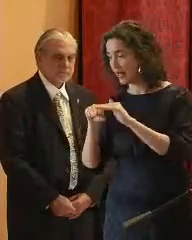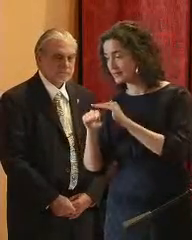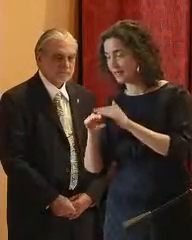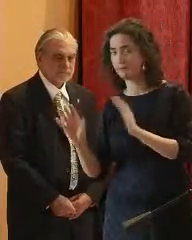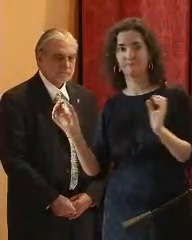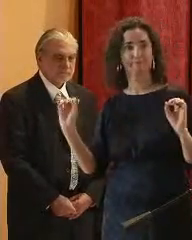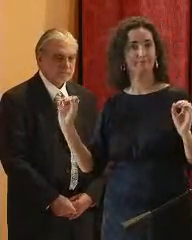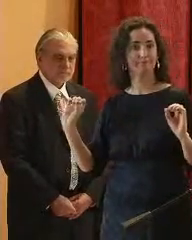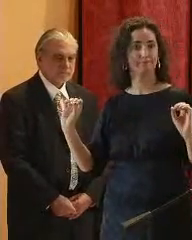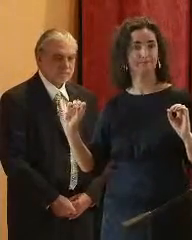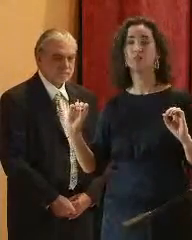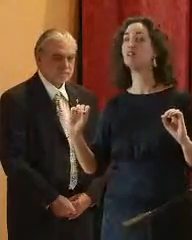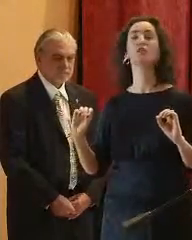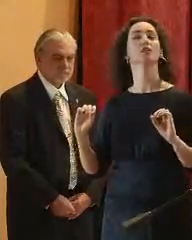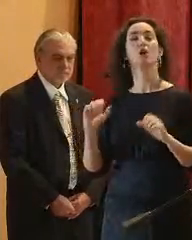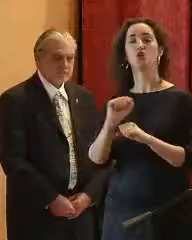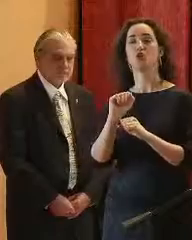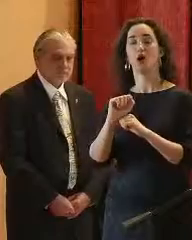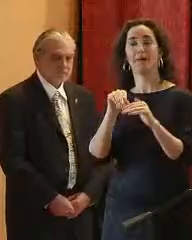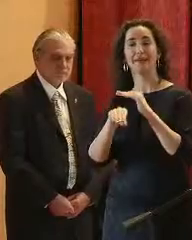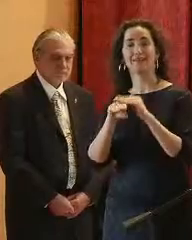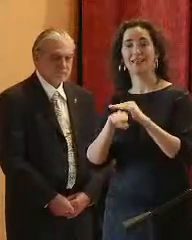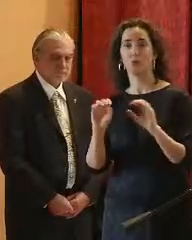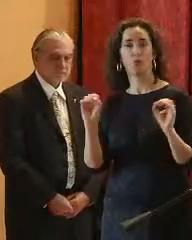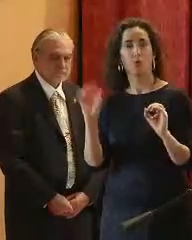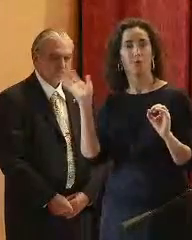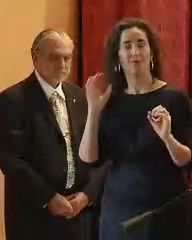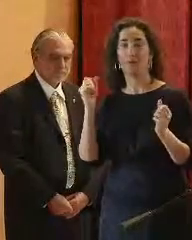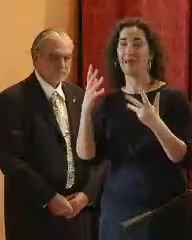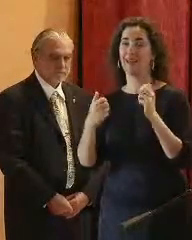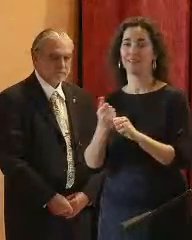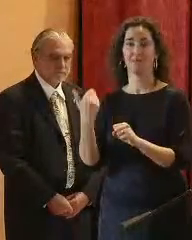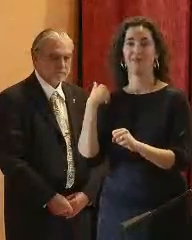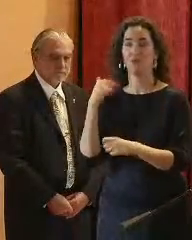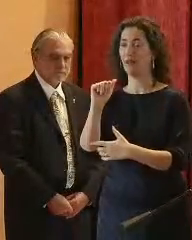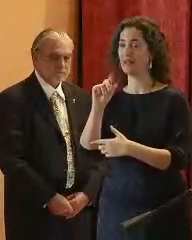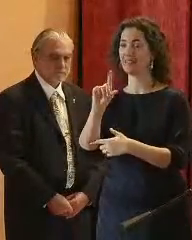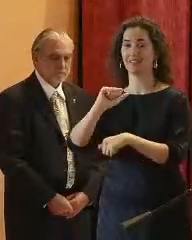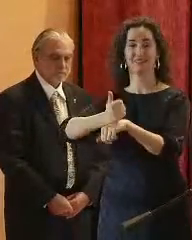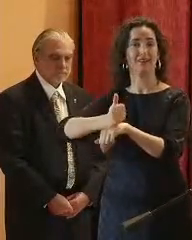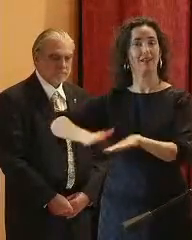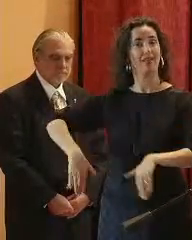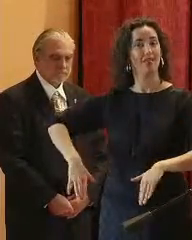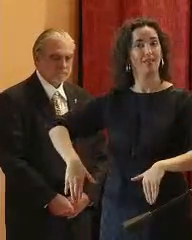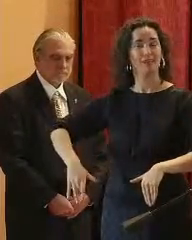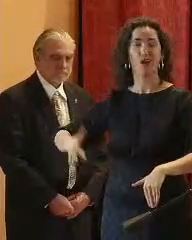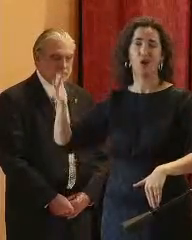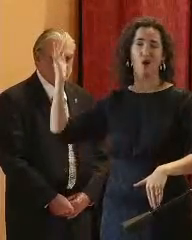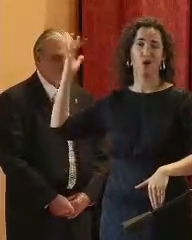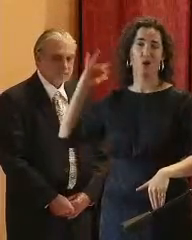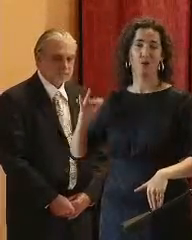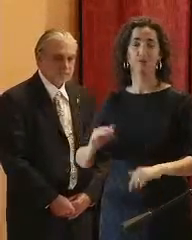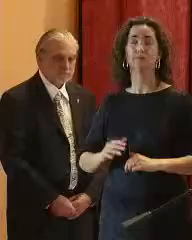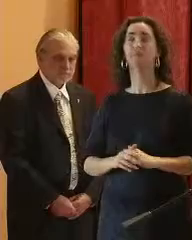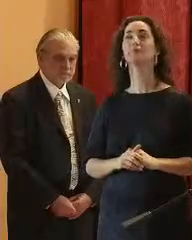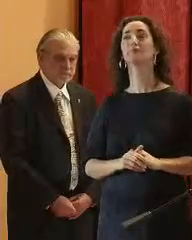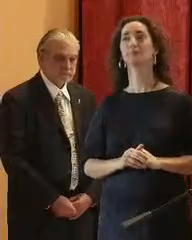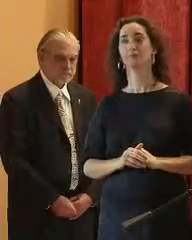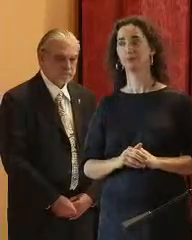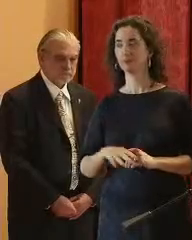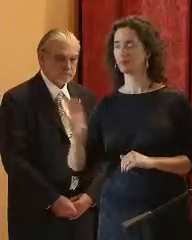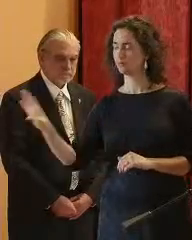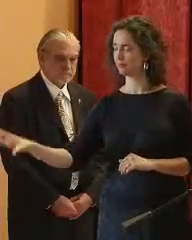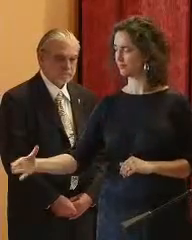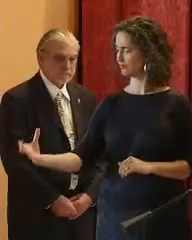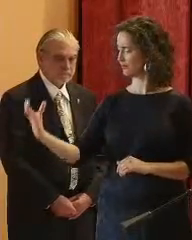not have accessibility jobs. This was many years before ADA. So we were tasked with